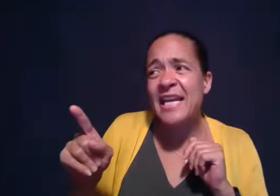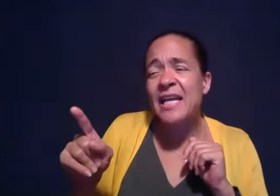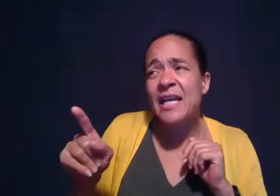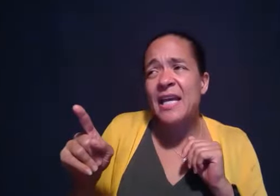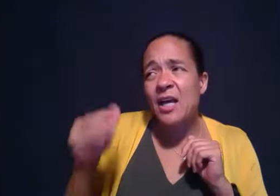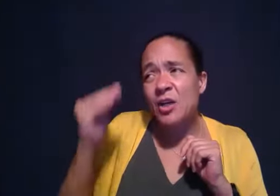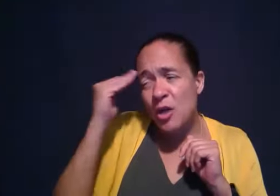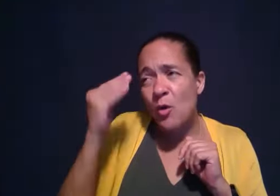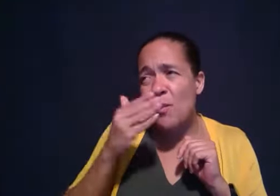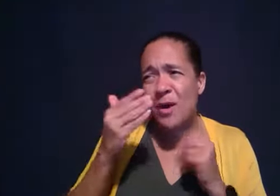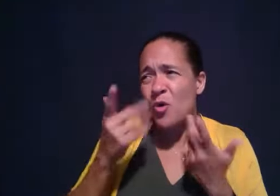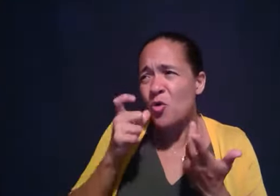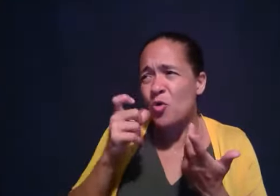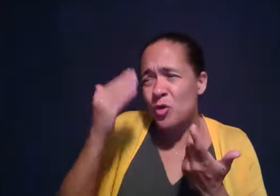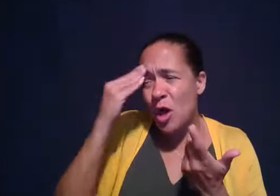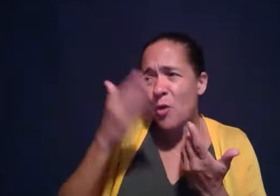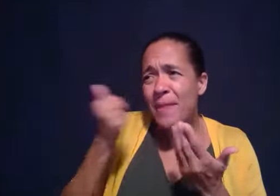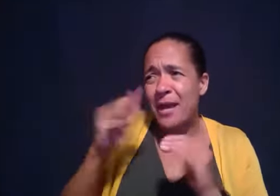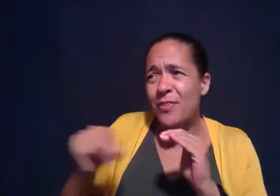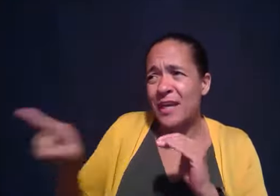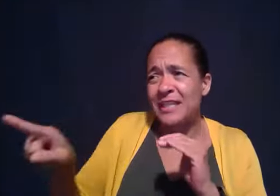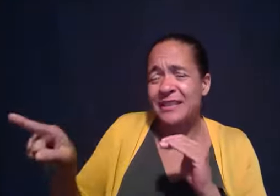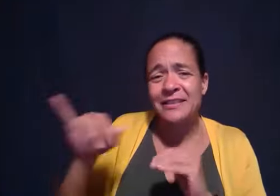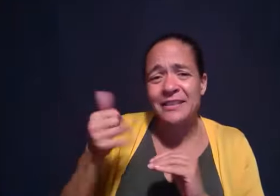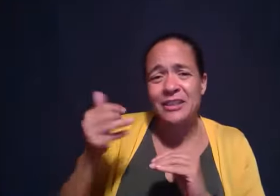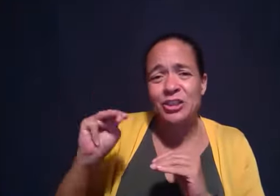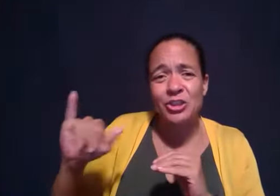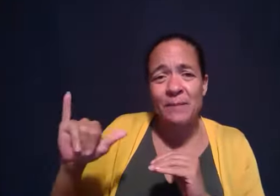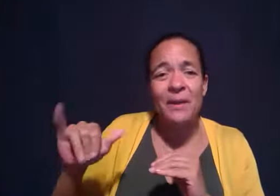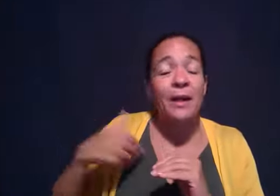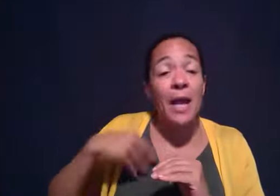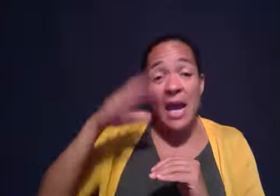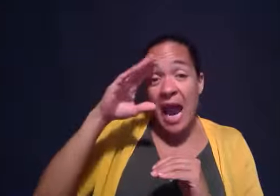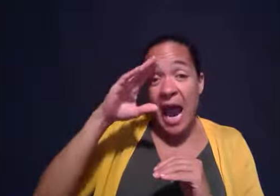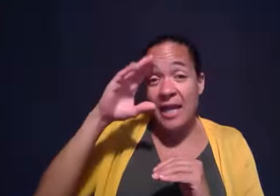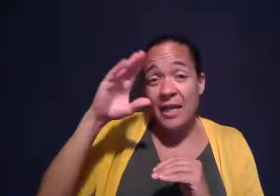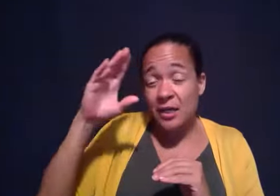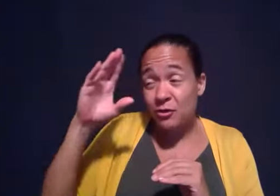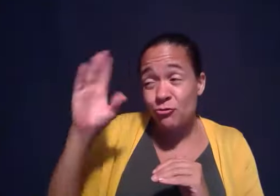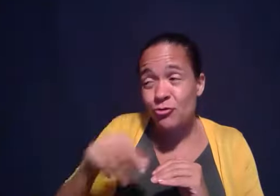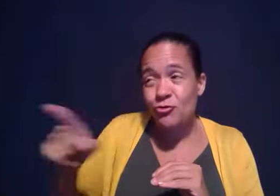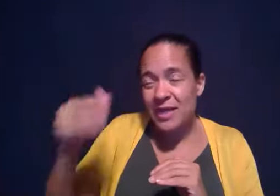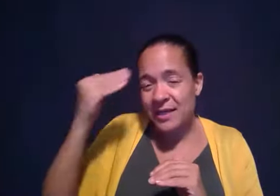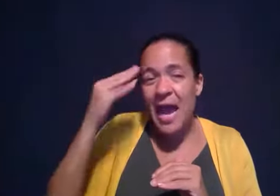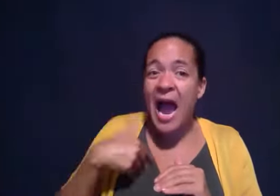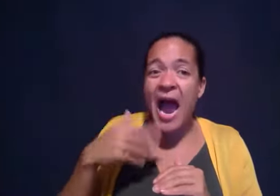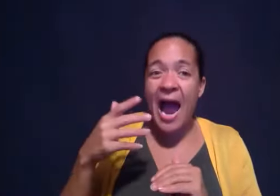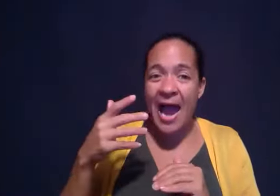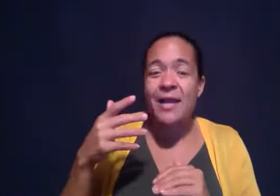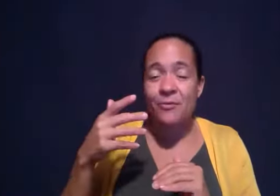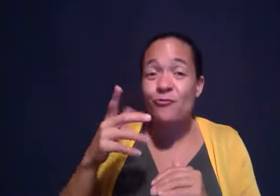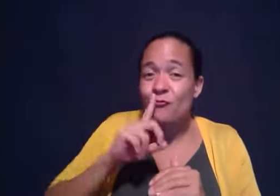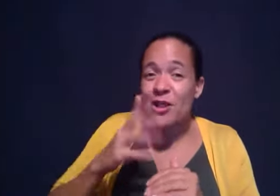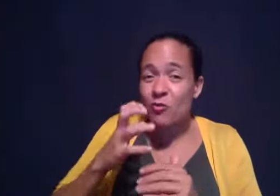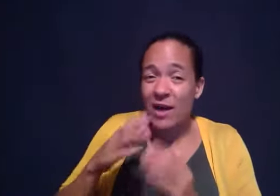Jimmy? And I knew he knew. I wanted to kick him right in the baby maker, but I knew he knew. I knew